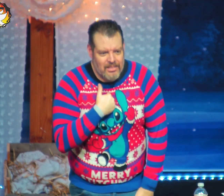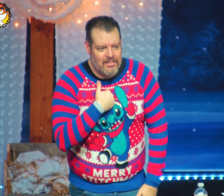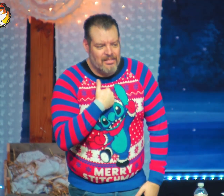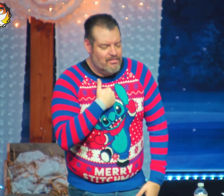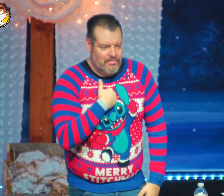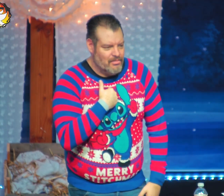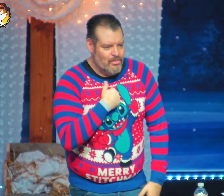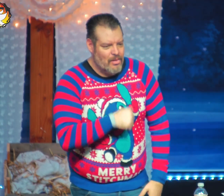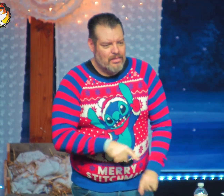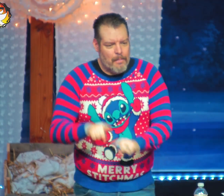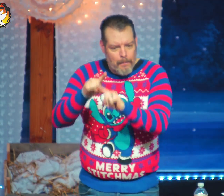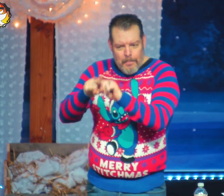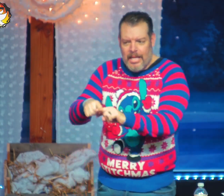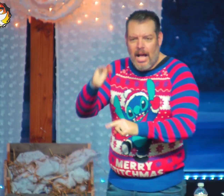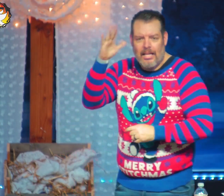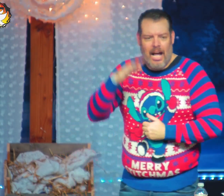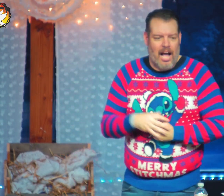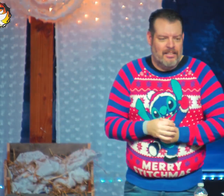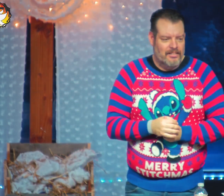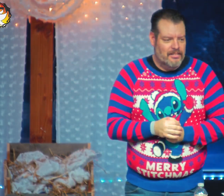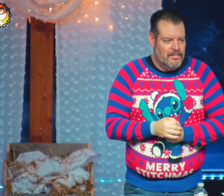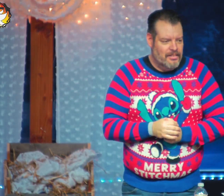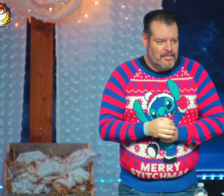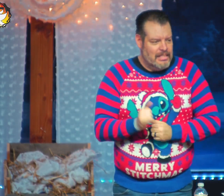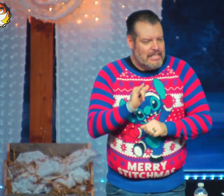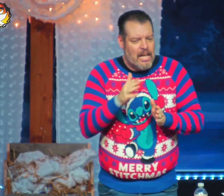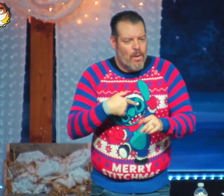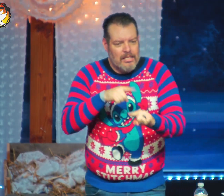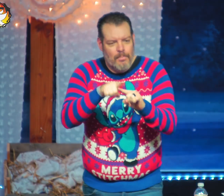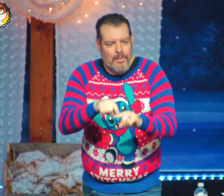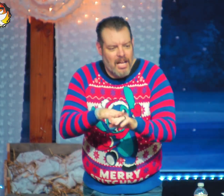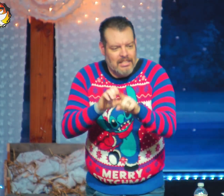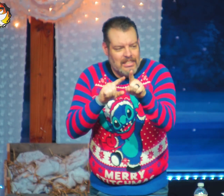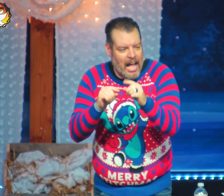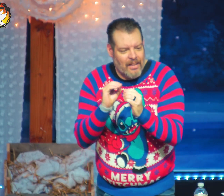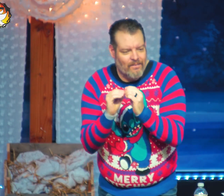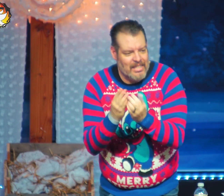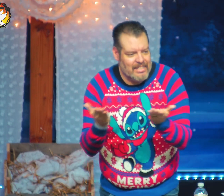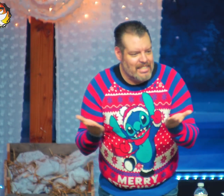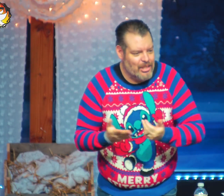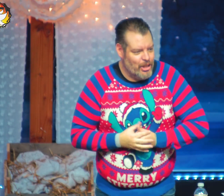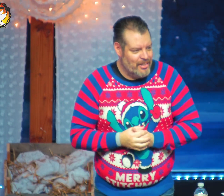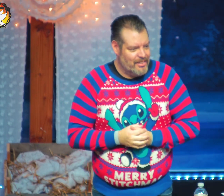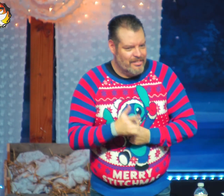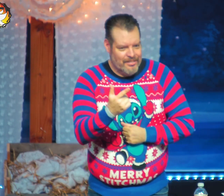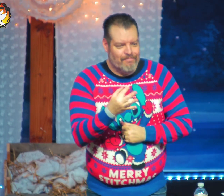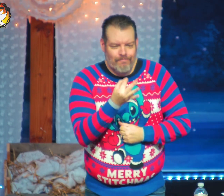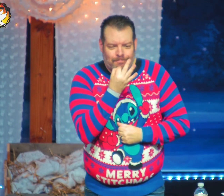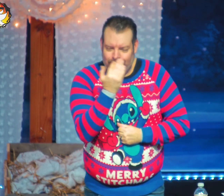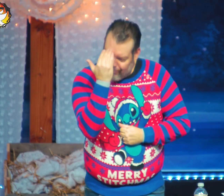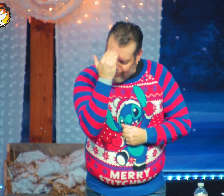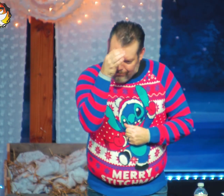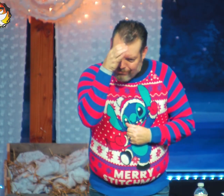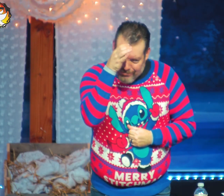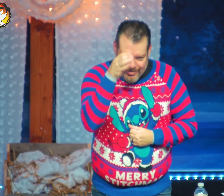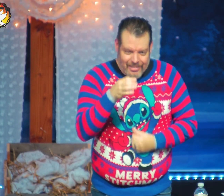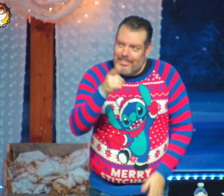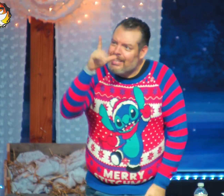minds. We have to say, God, oh, this is how we rewire